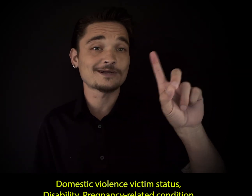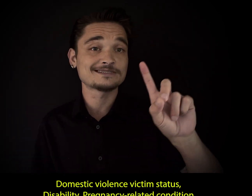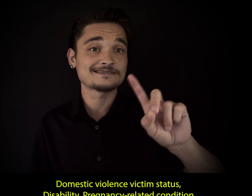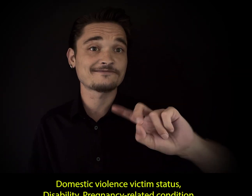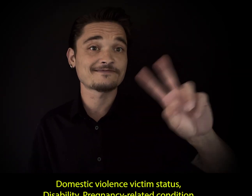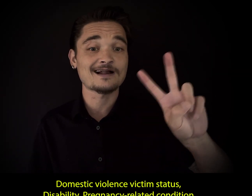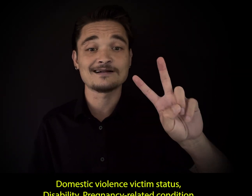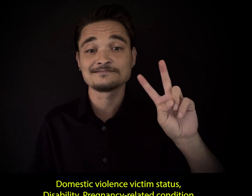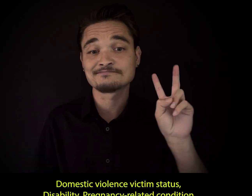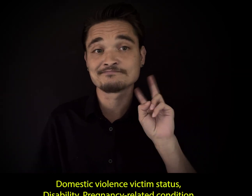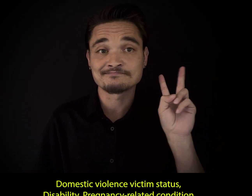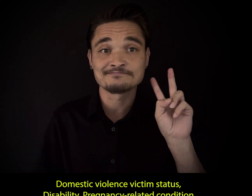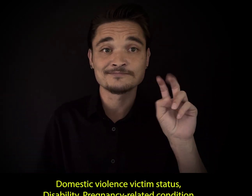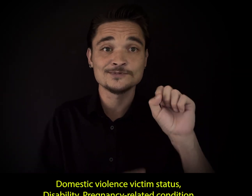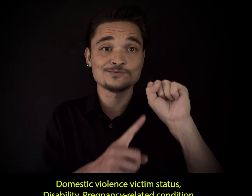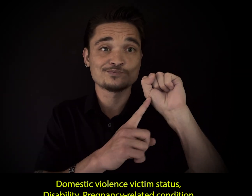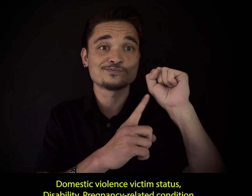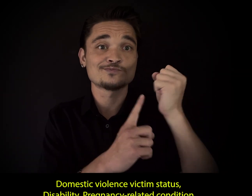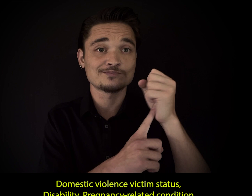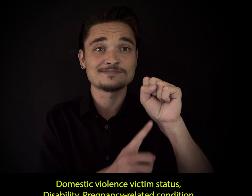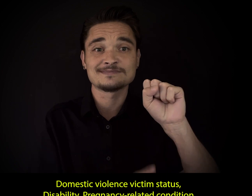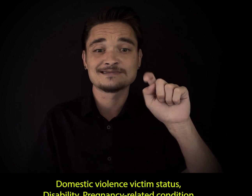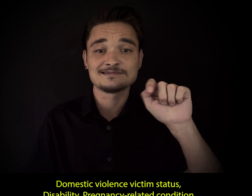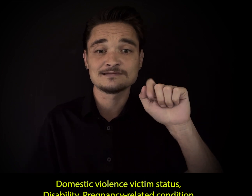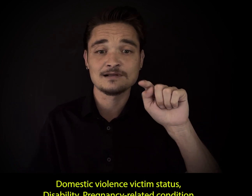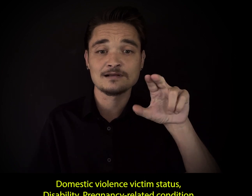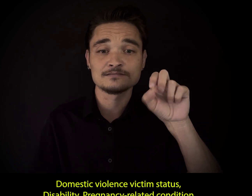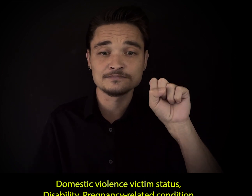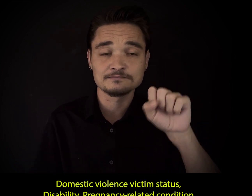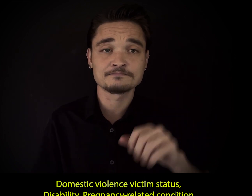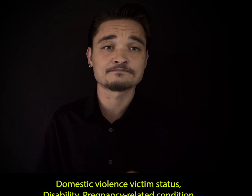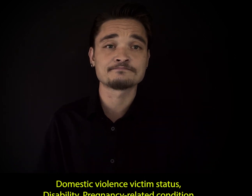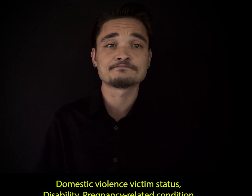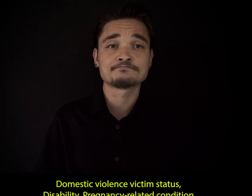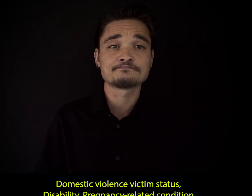domestic violence victim status, disability, pregnancy-related condition,